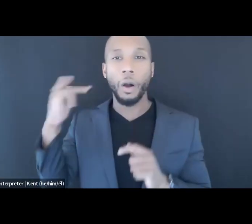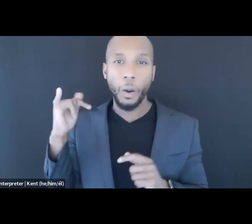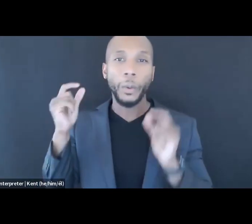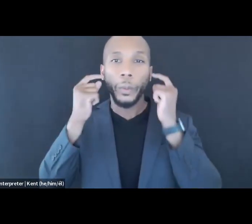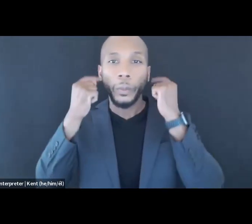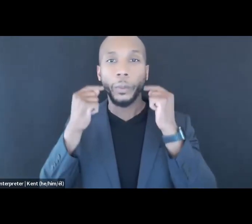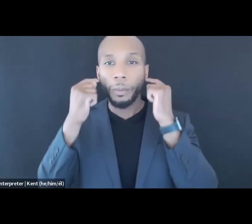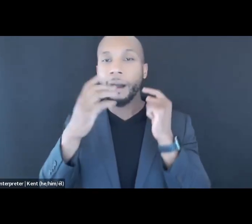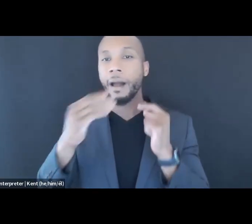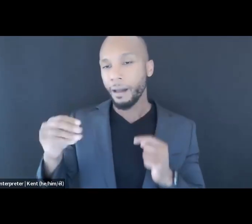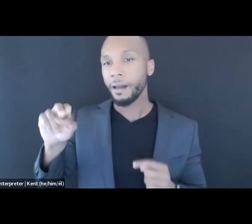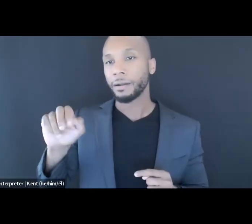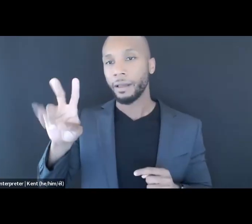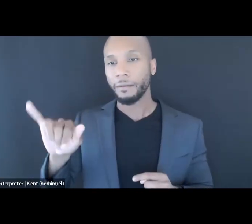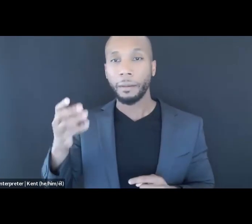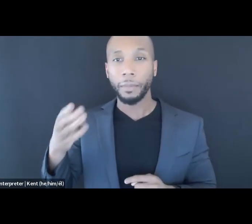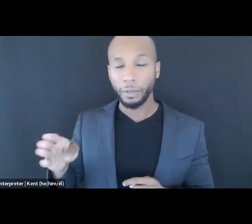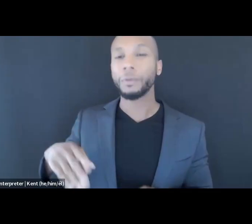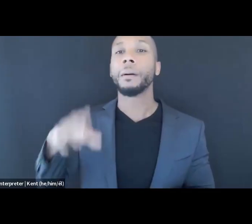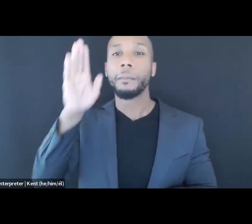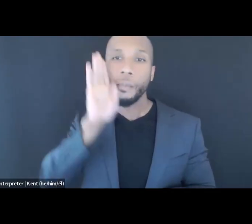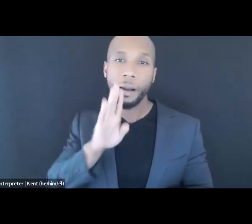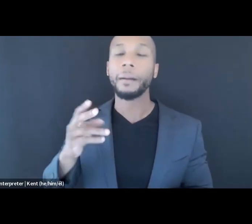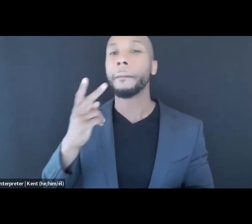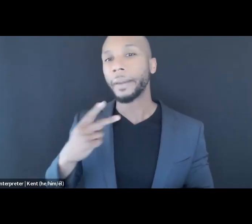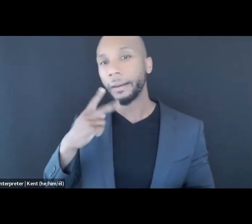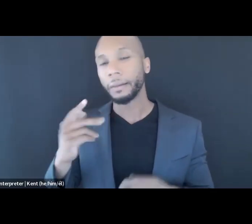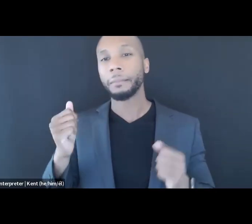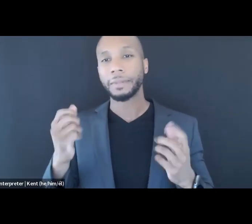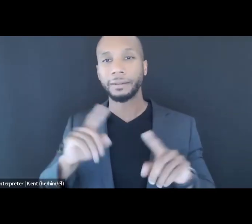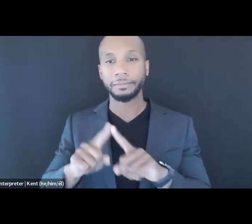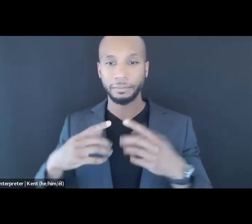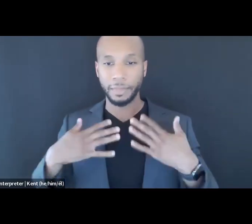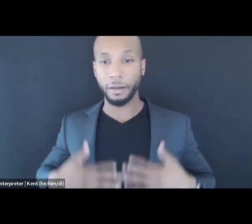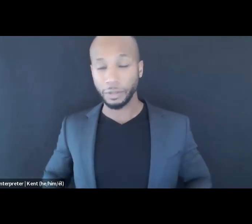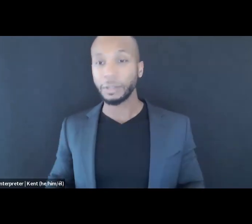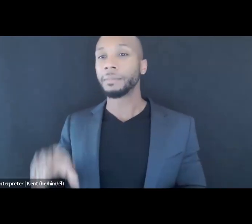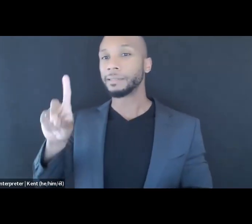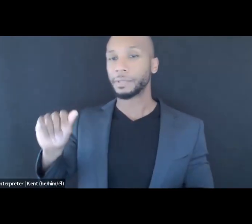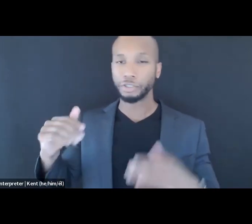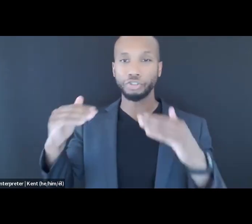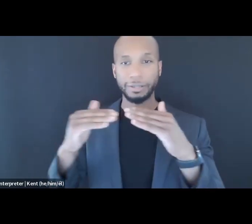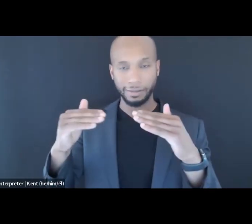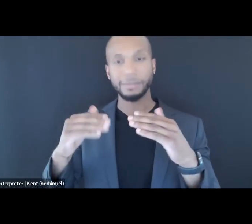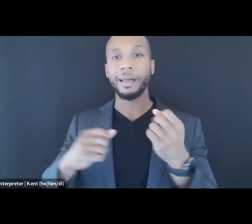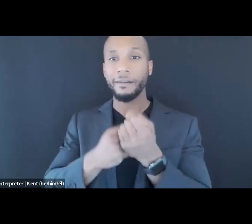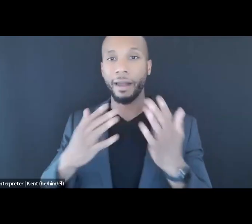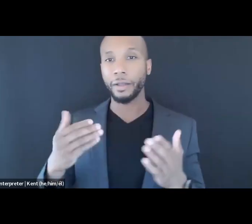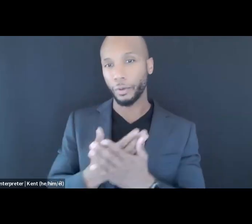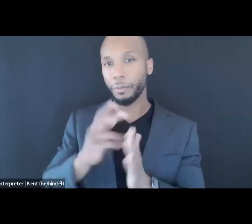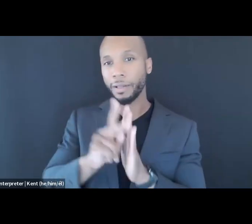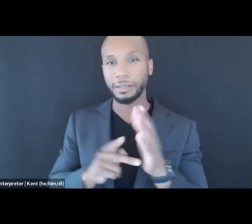and a navy, blue, brown, and pink multicolored blouse. I'm a disability justice advocate and the new policy manager